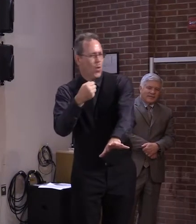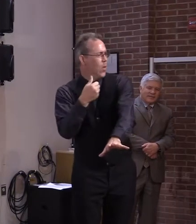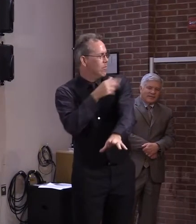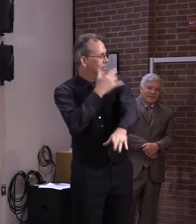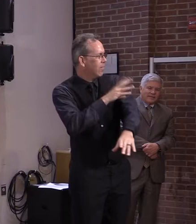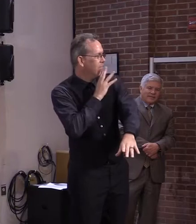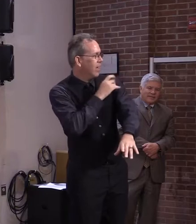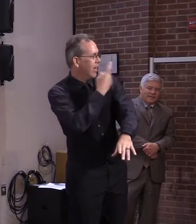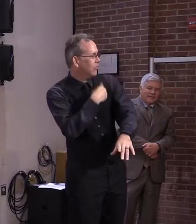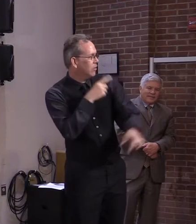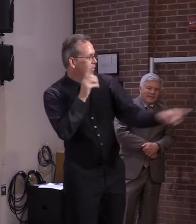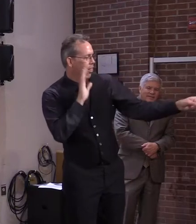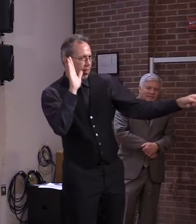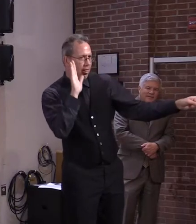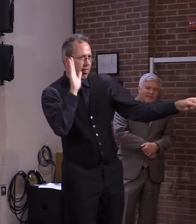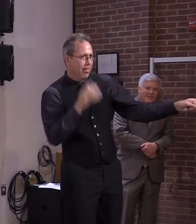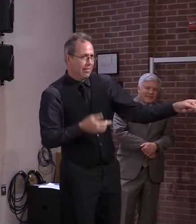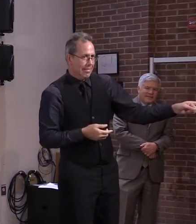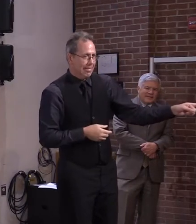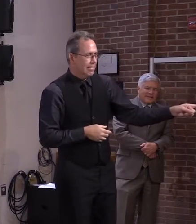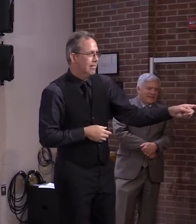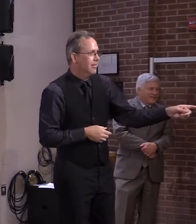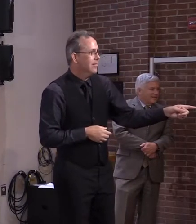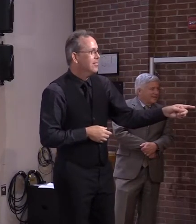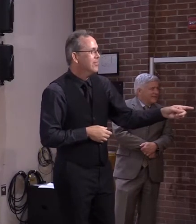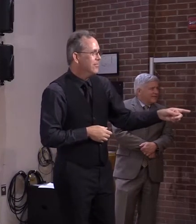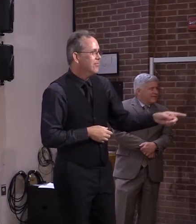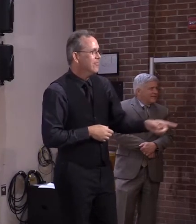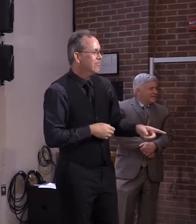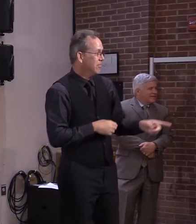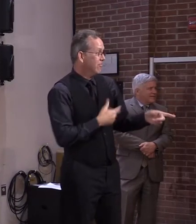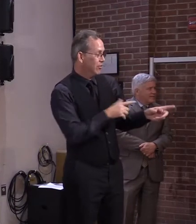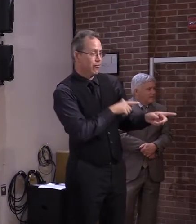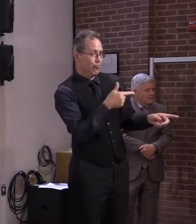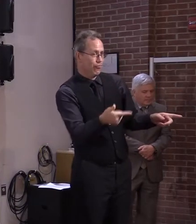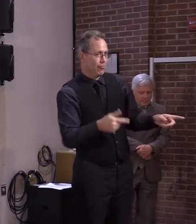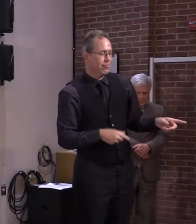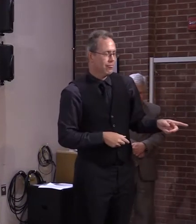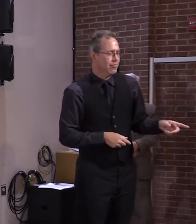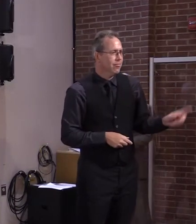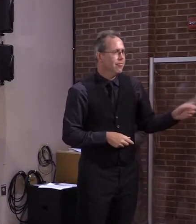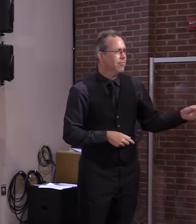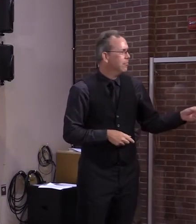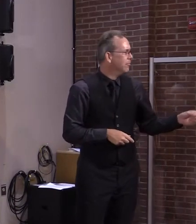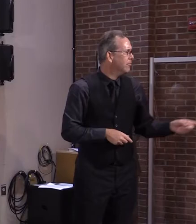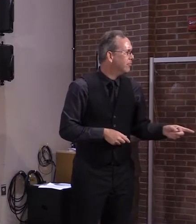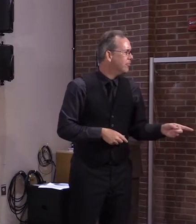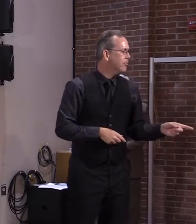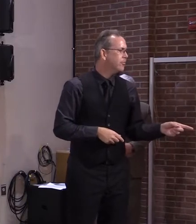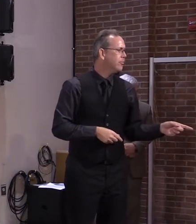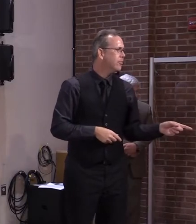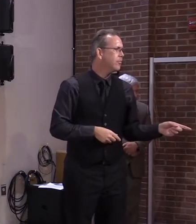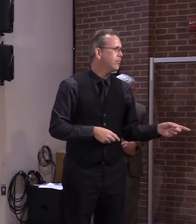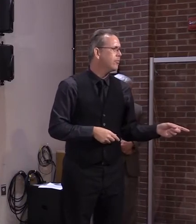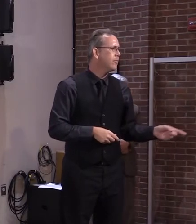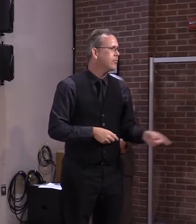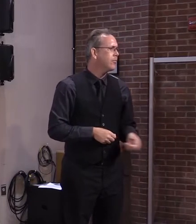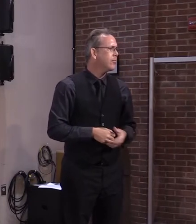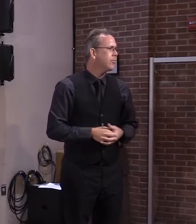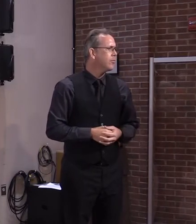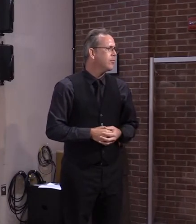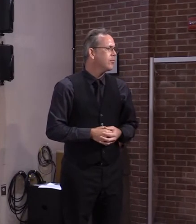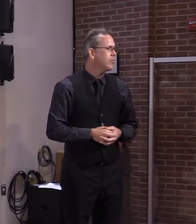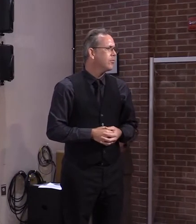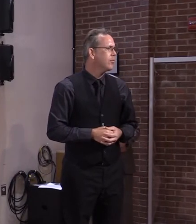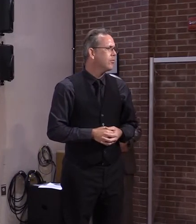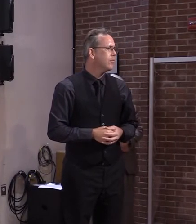We just had one more question in the room, and then I'll jump back. Sure. Going back to schools, it's a you know, there's a the highest amount